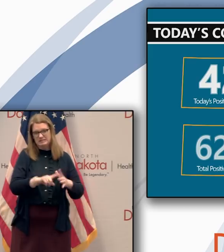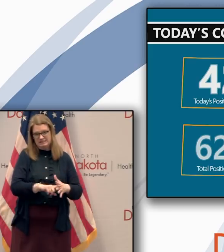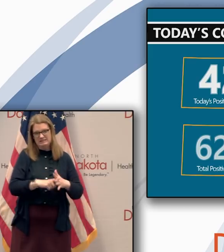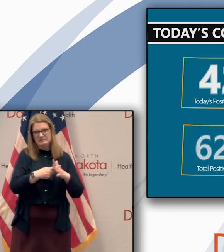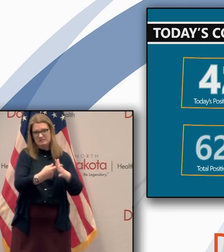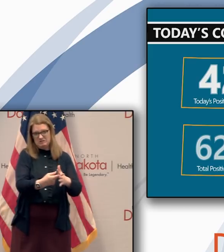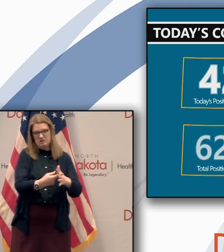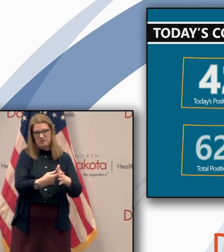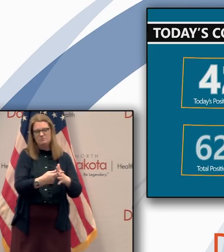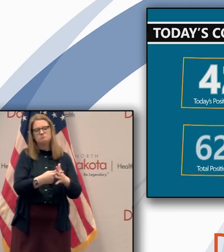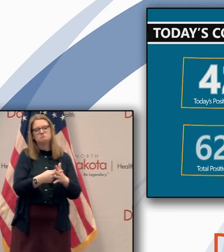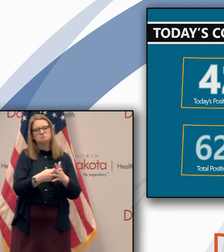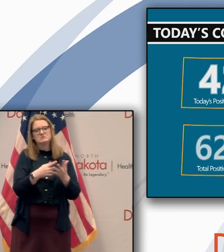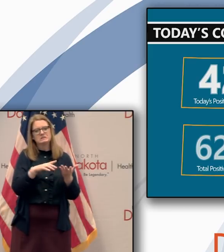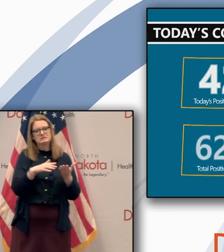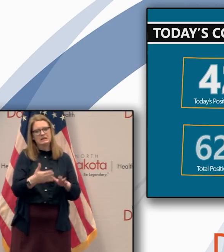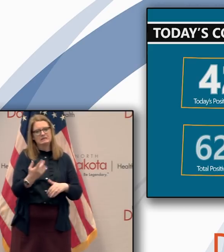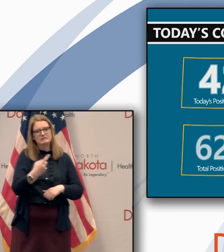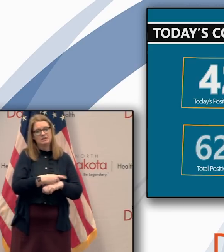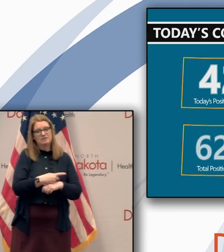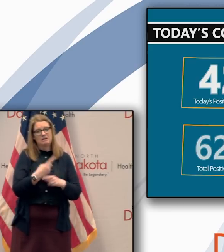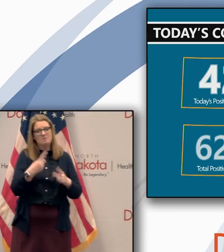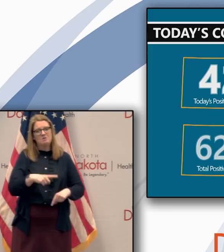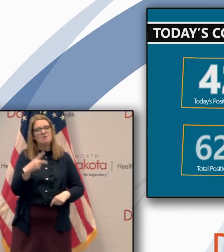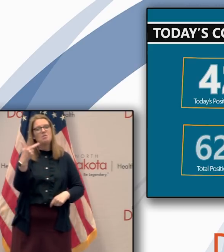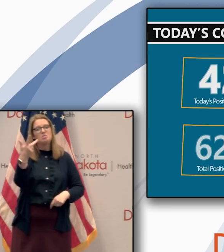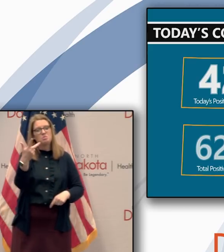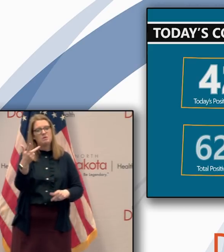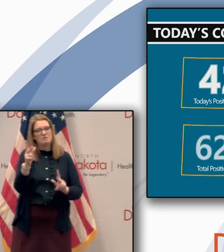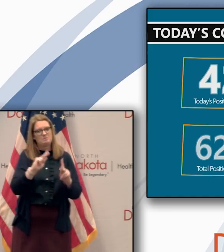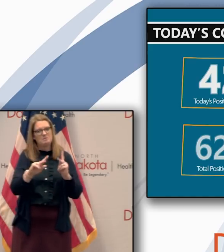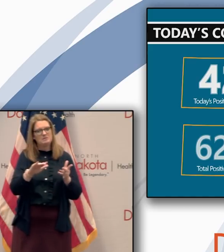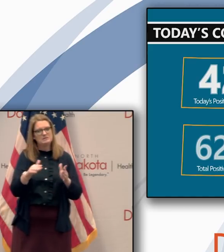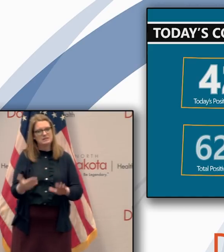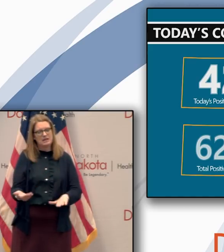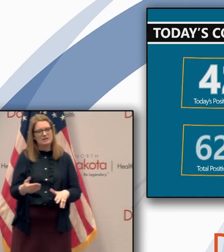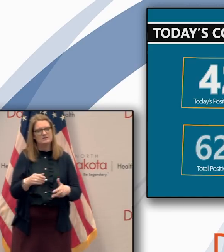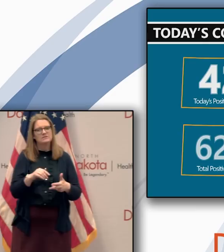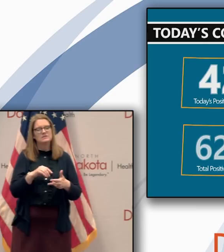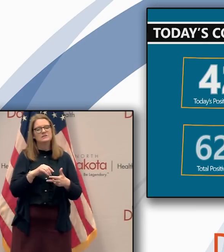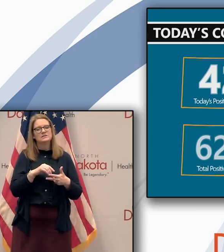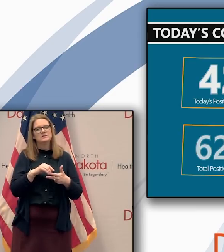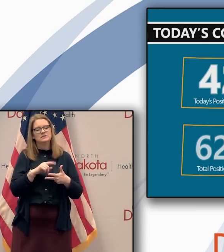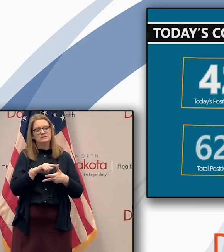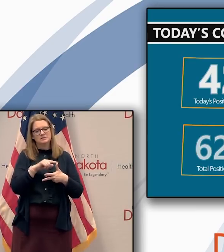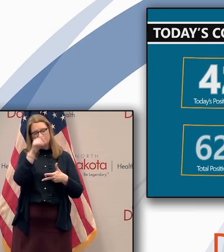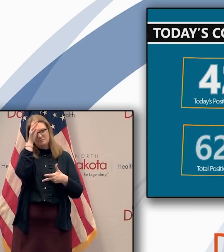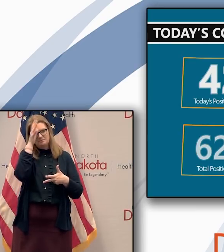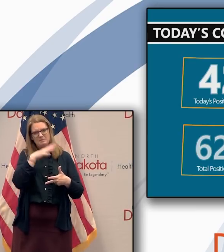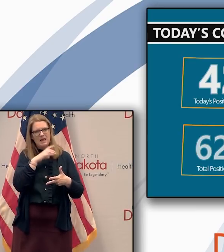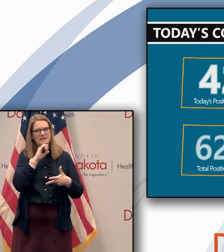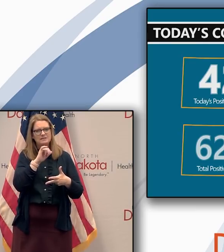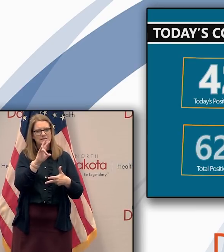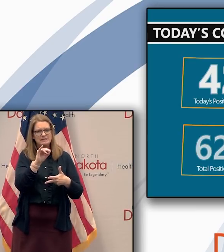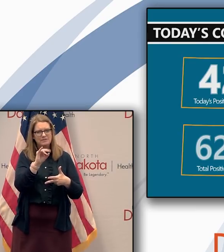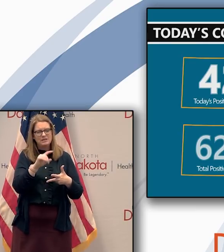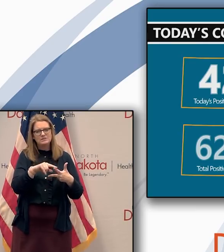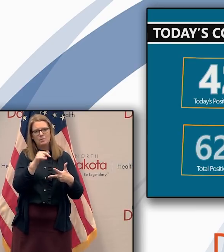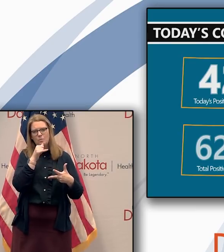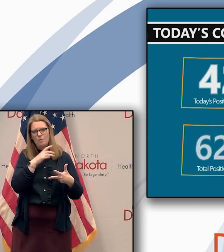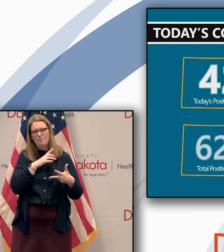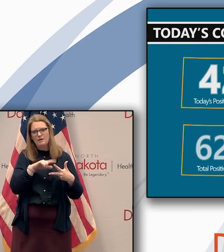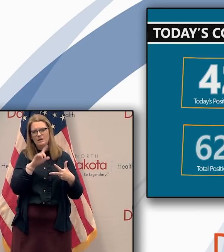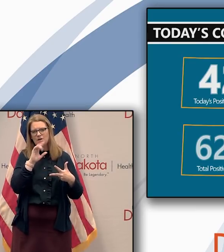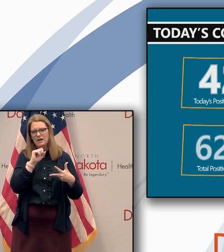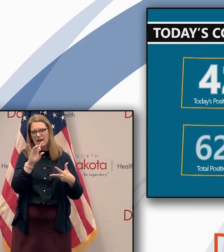since this pandemic began. We had 3 deaths in North Dakota yesterday reported. A man in his 70s, a woman in